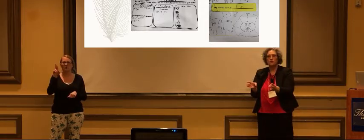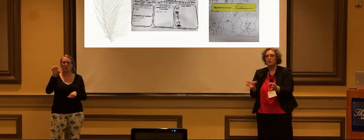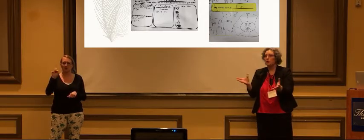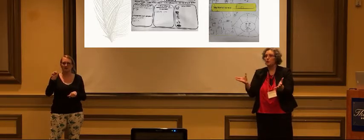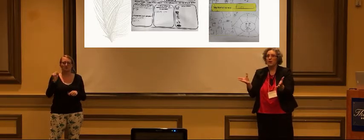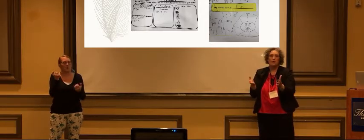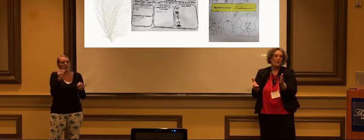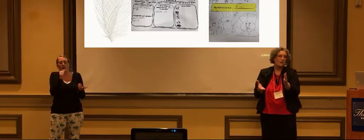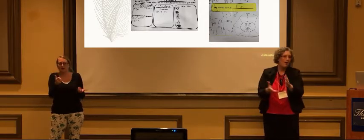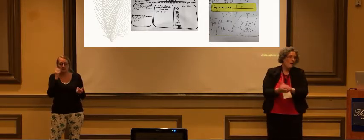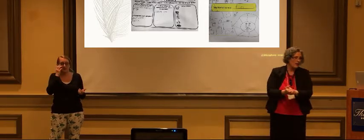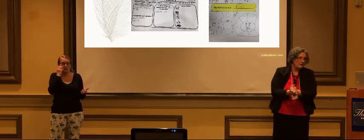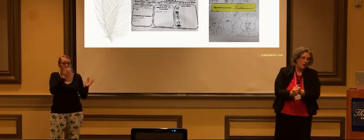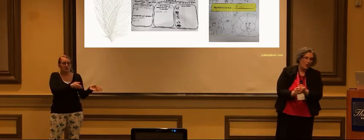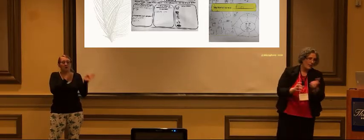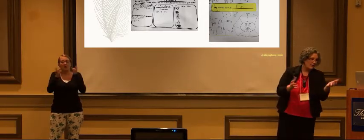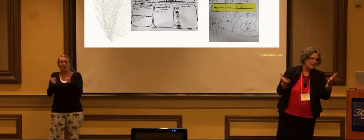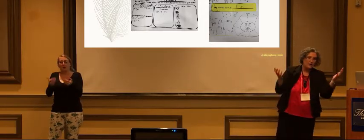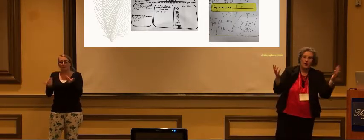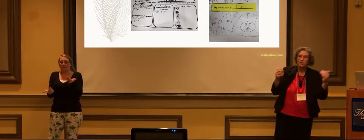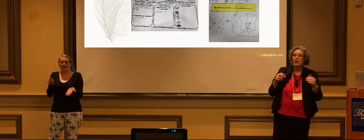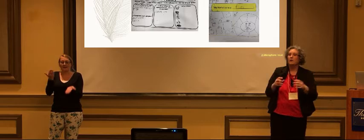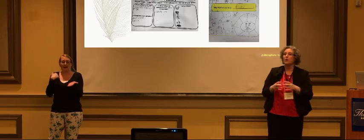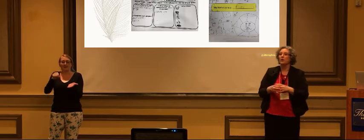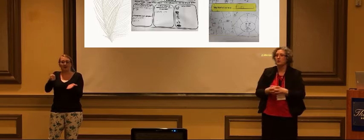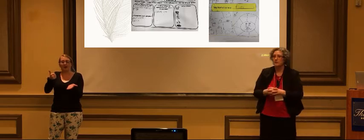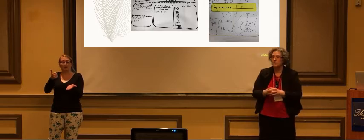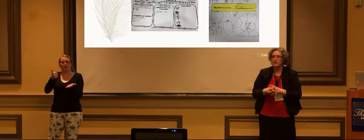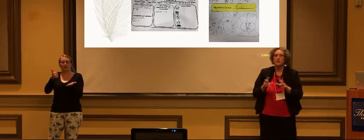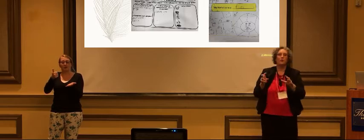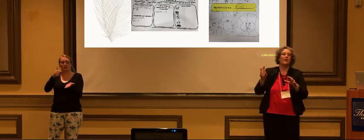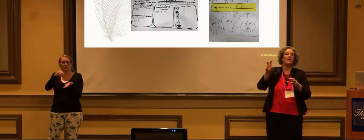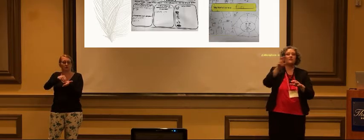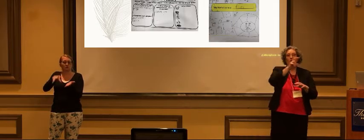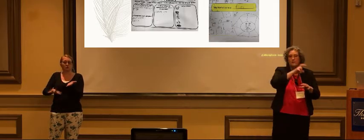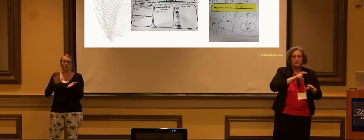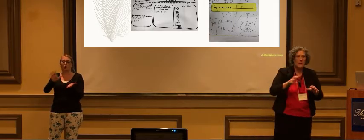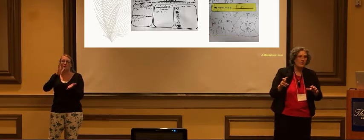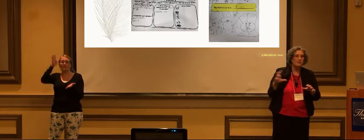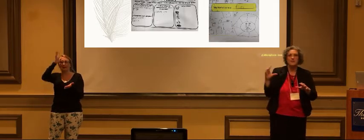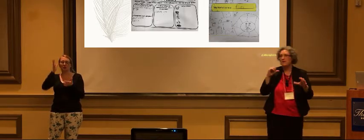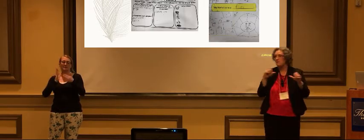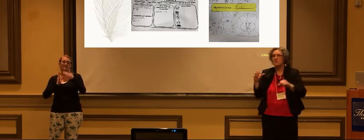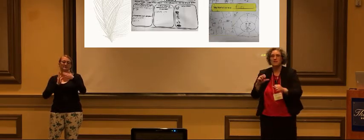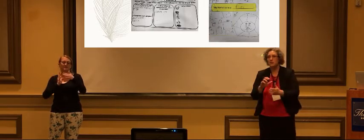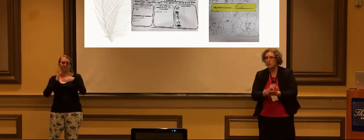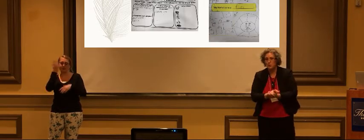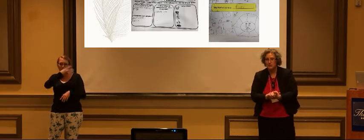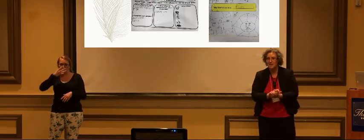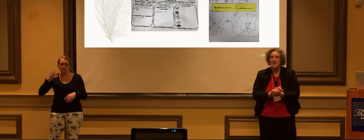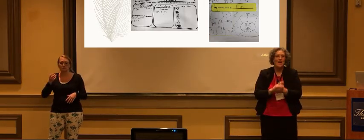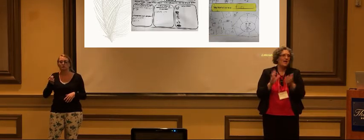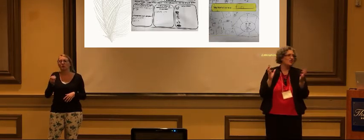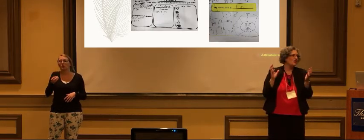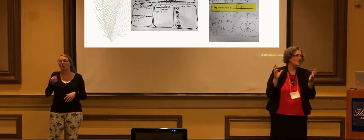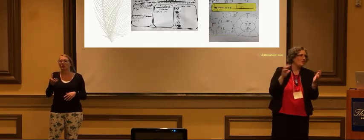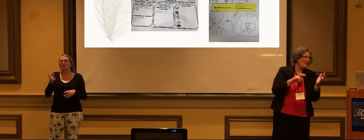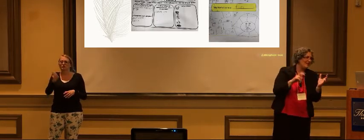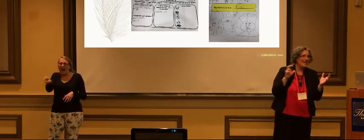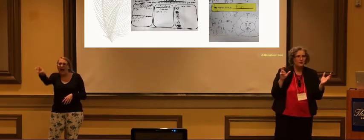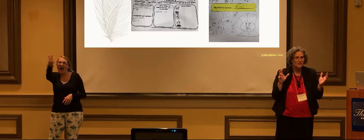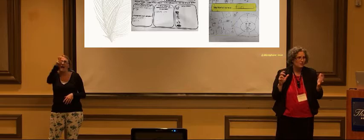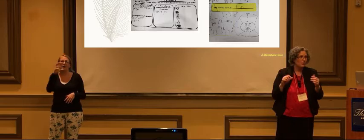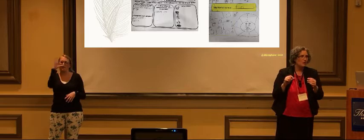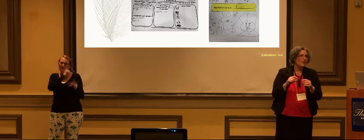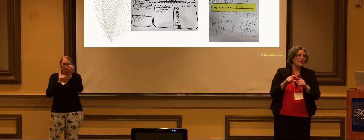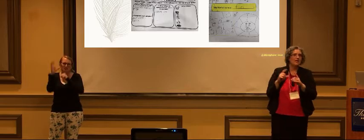also have a student who maybe her parents are migrant workers, and so they've traveled around and they've missed schools, and she's been